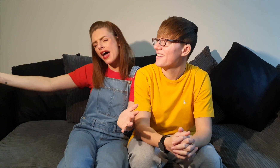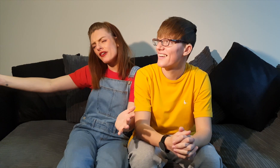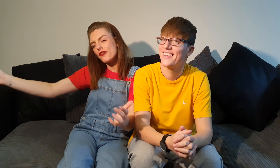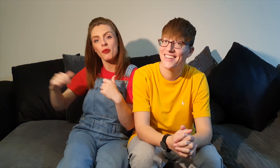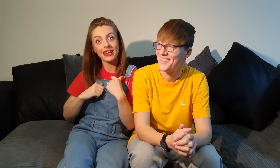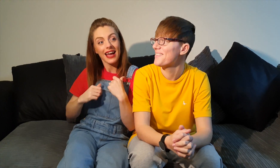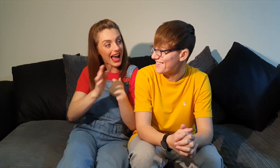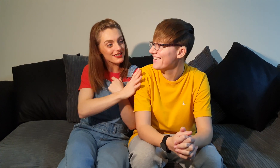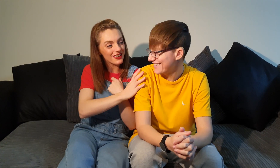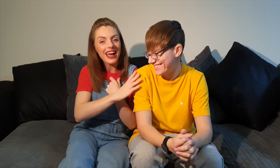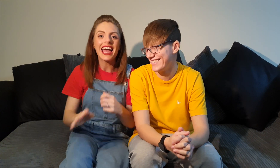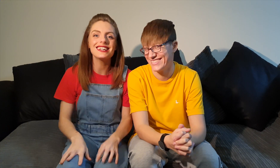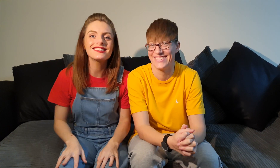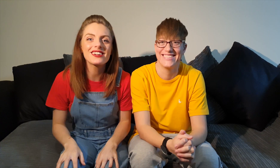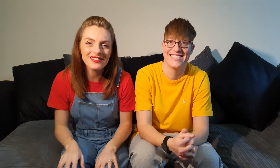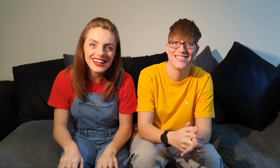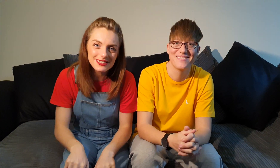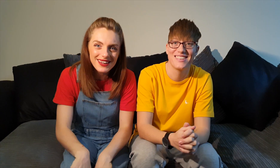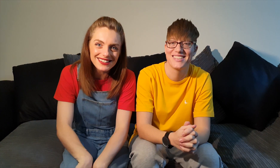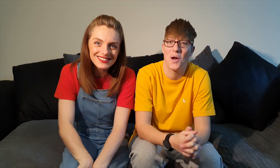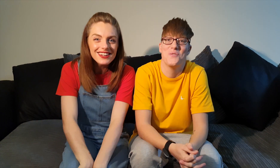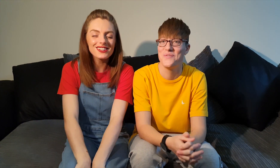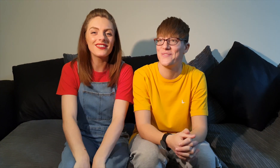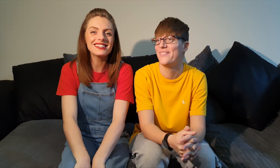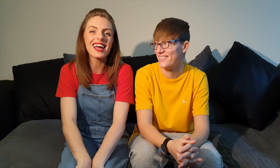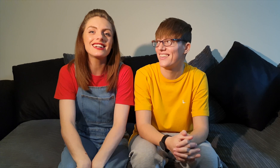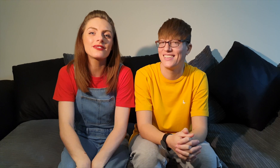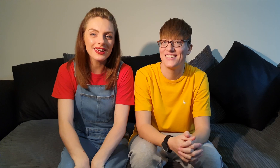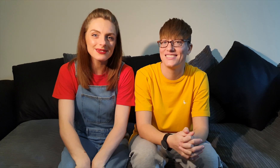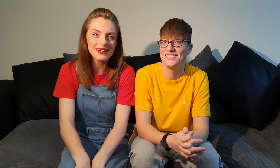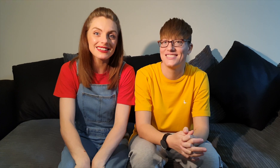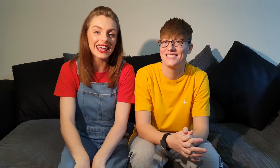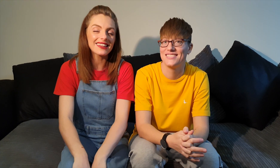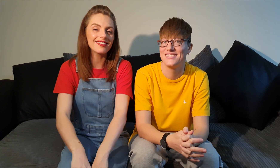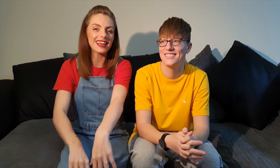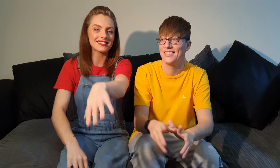ever for me and you is Christmas. So we sign Christmas like this,